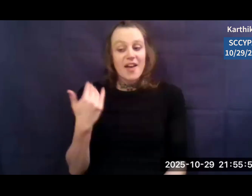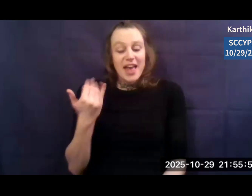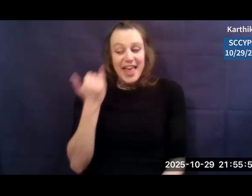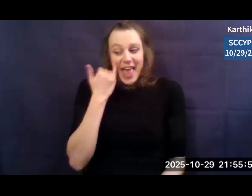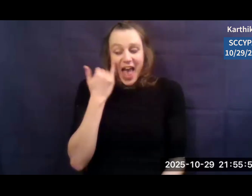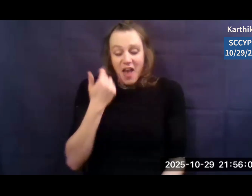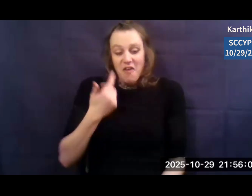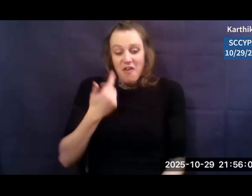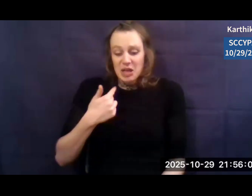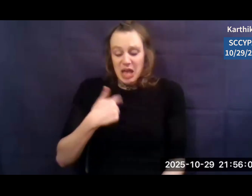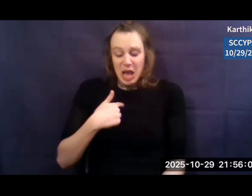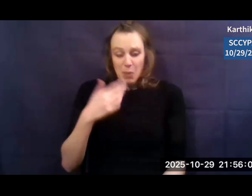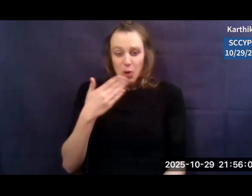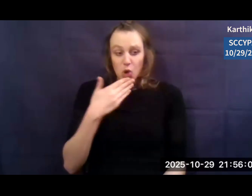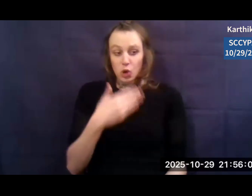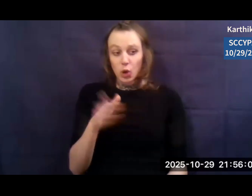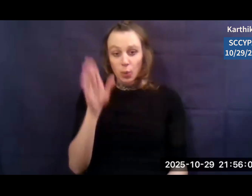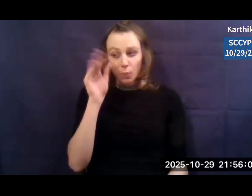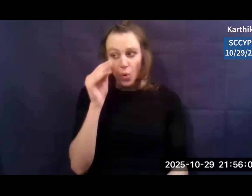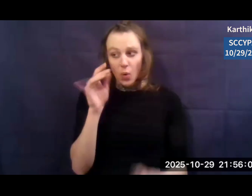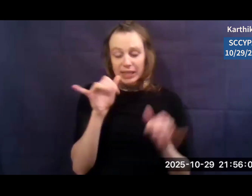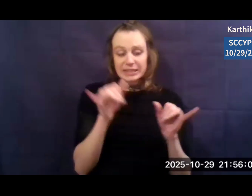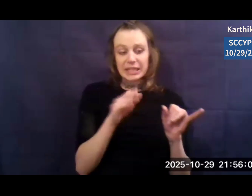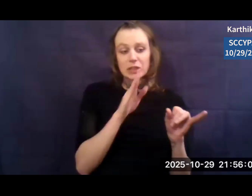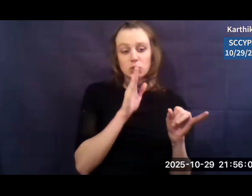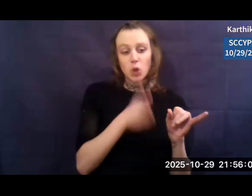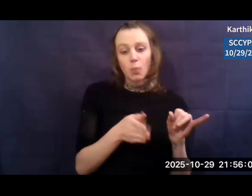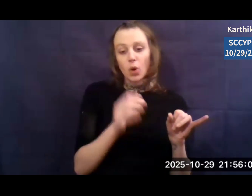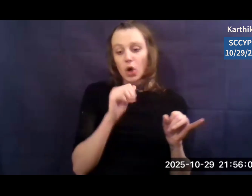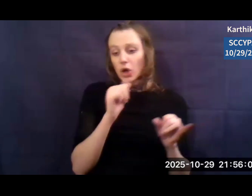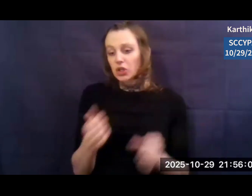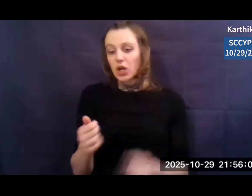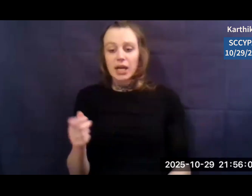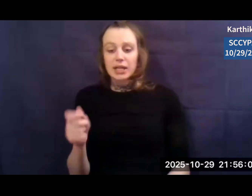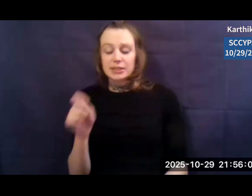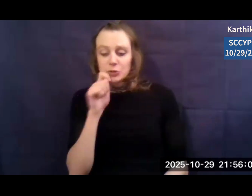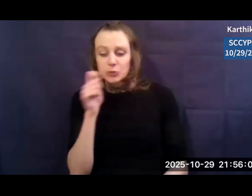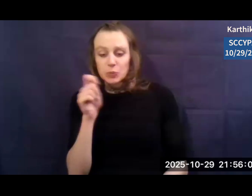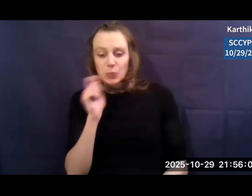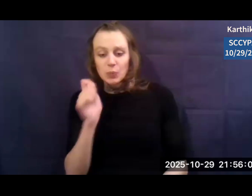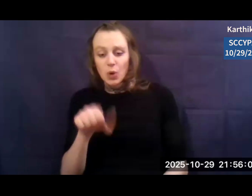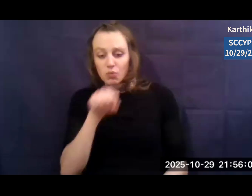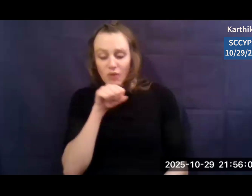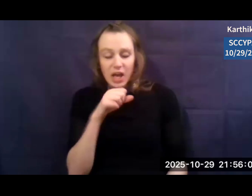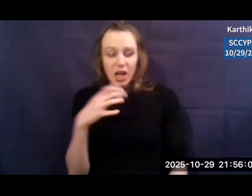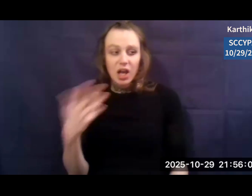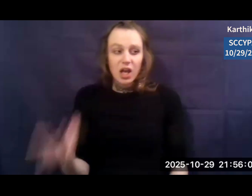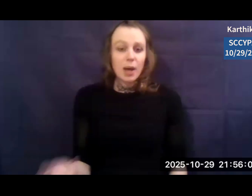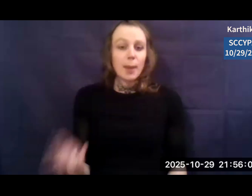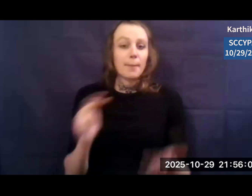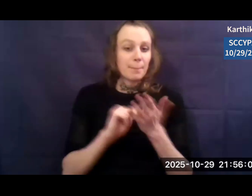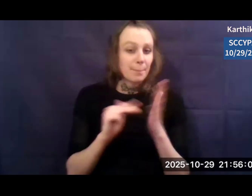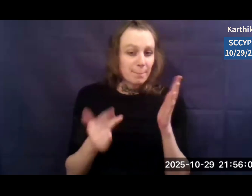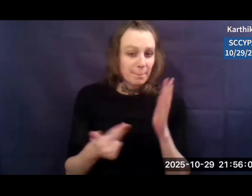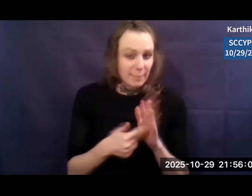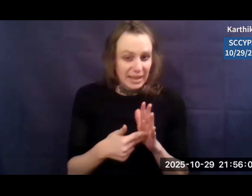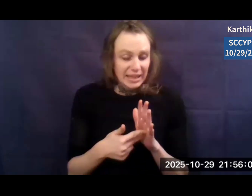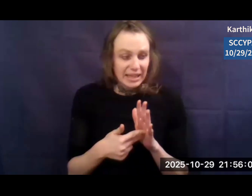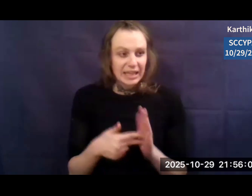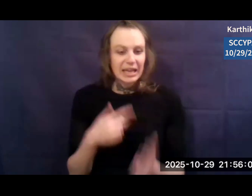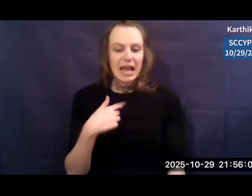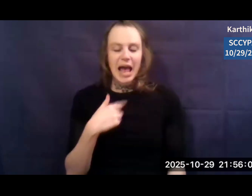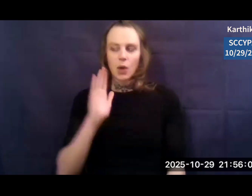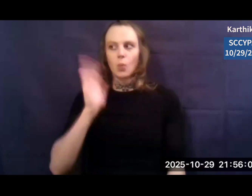stay sober and like keep a crack pipe out of my mouth for a year and blah blah blah, then like obviously I have to be rich.